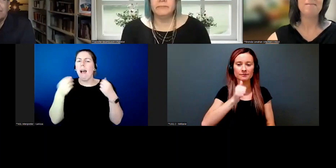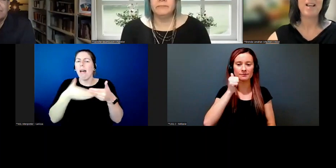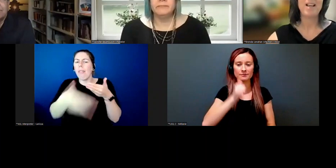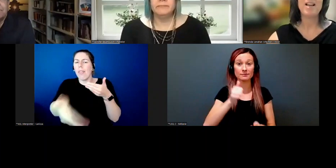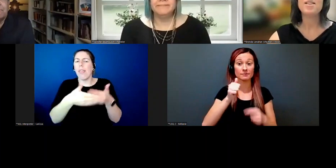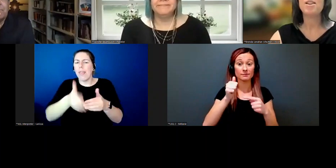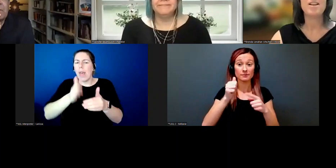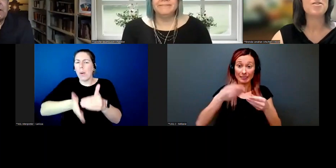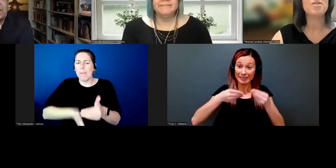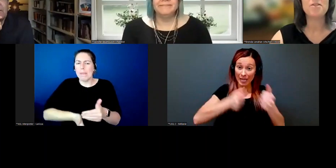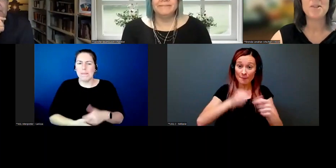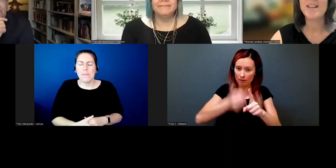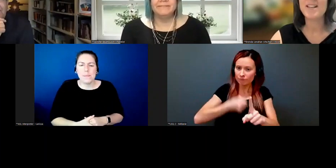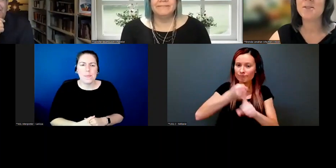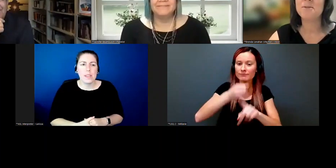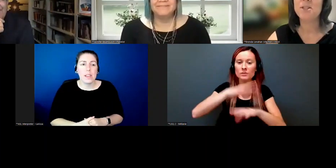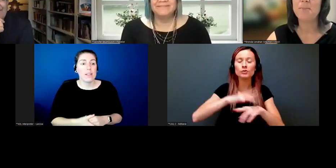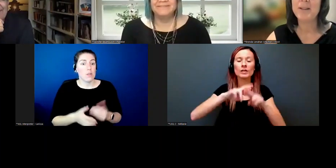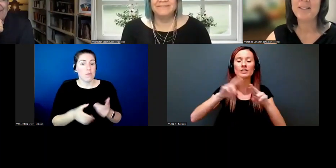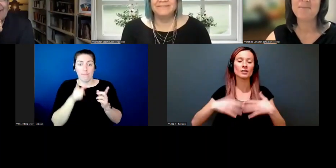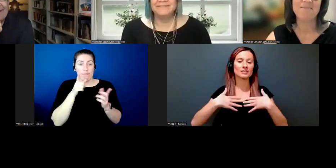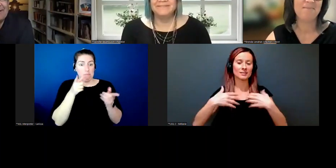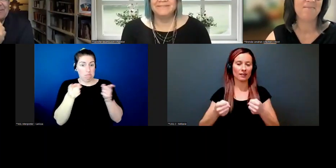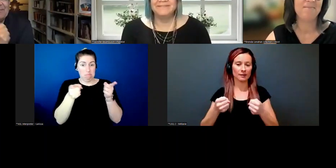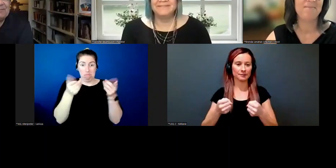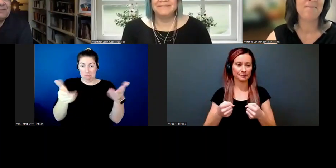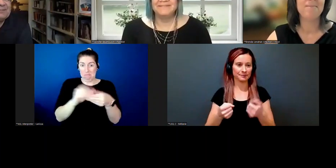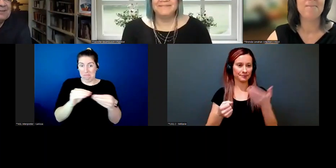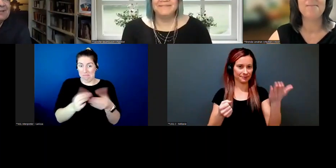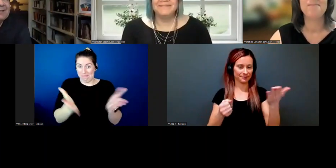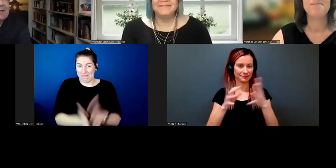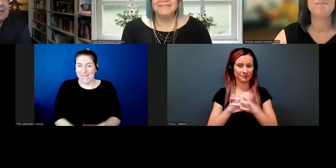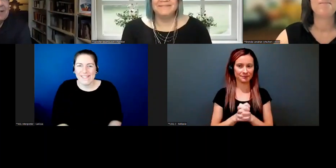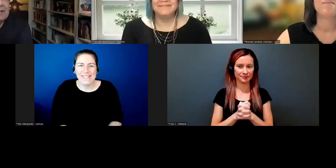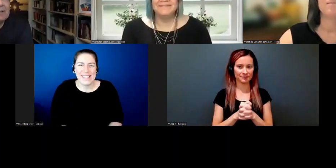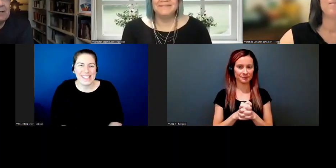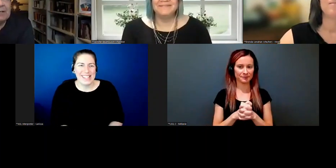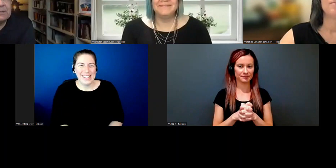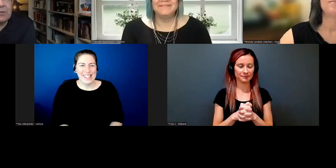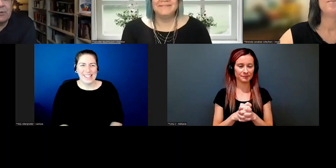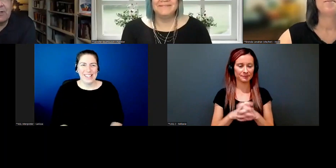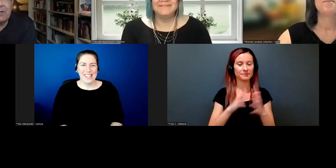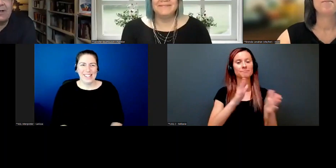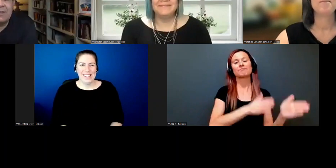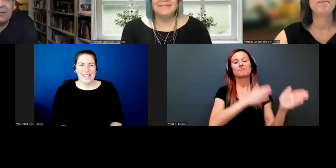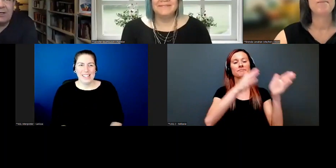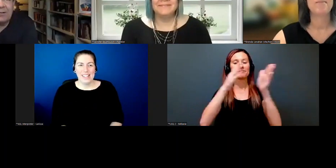And I'll let whoever would like to jump in.